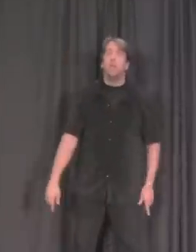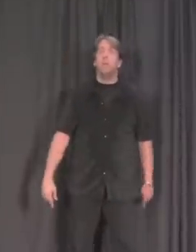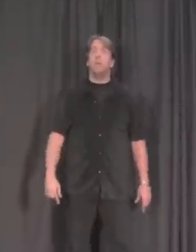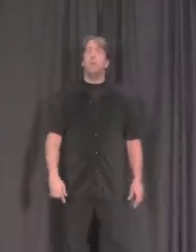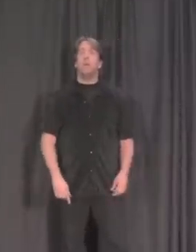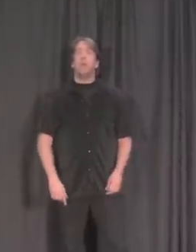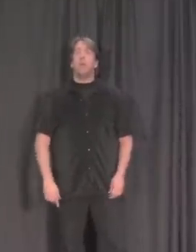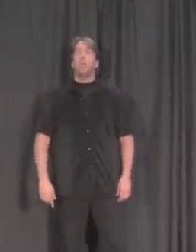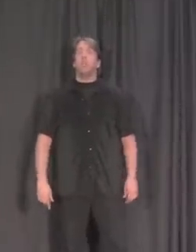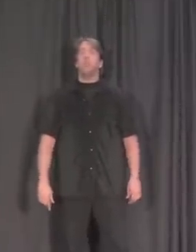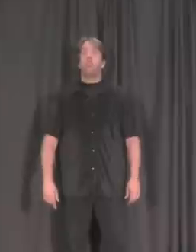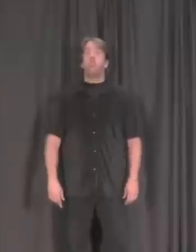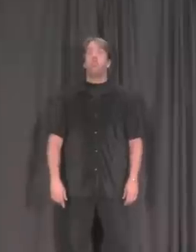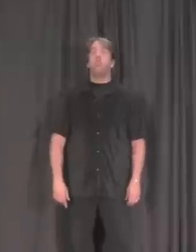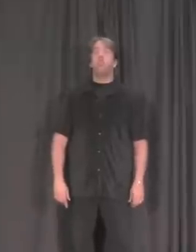Keith.